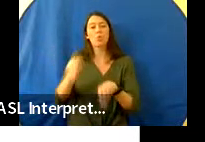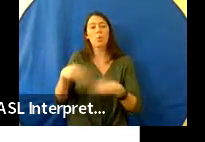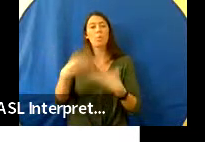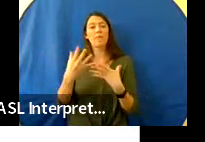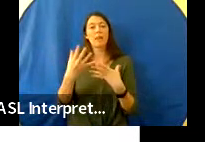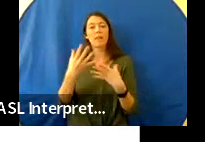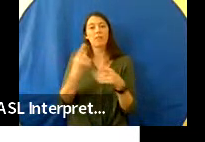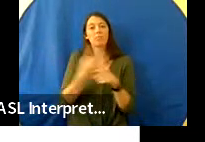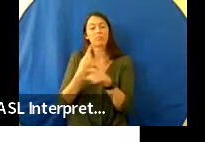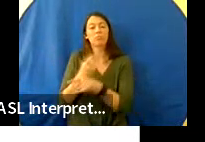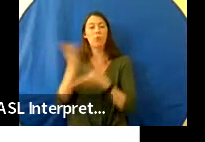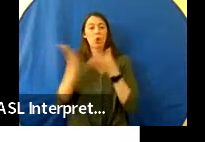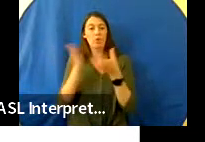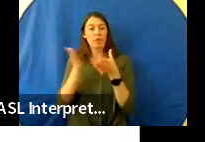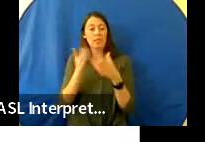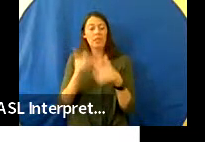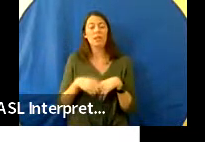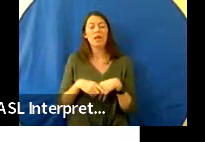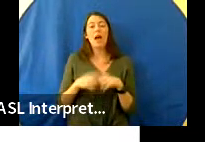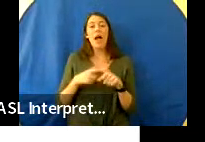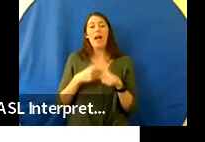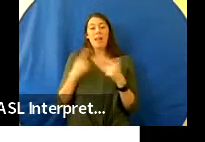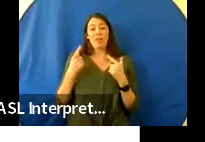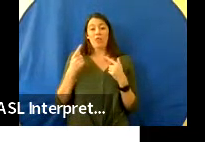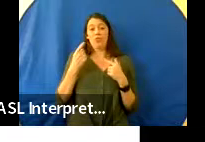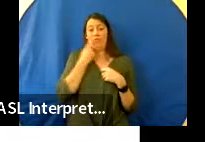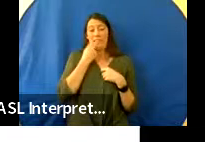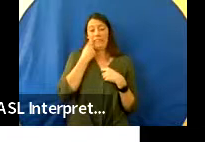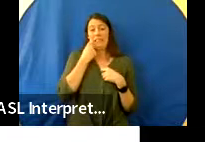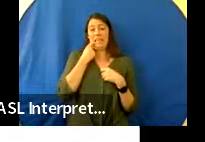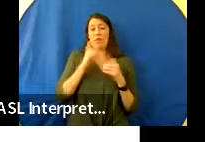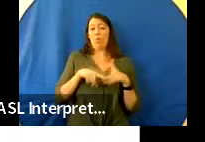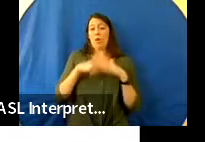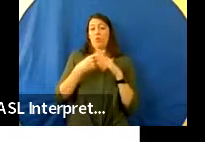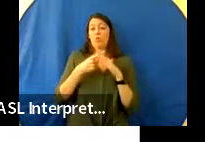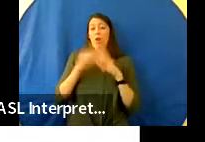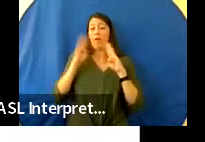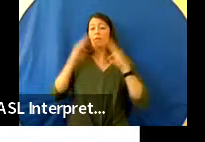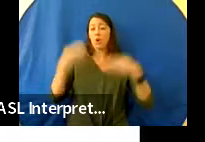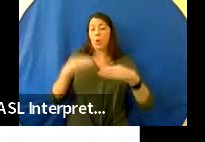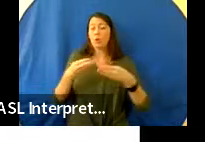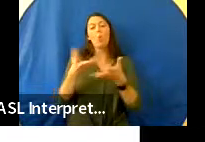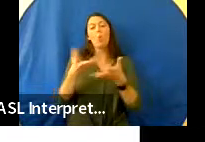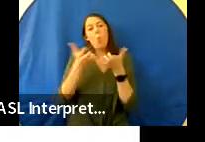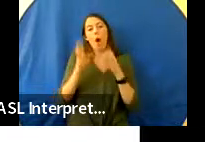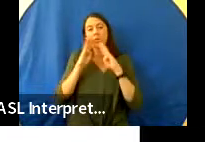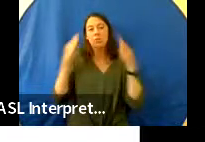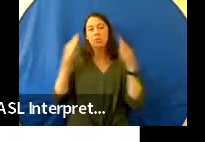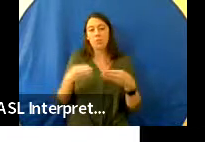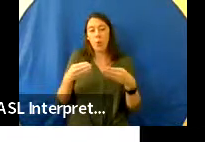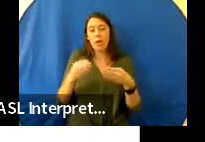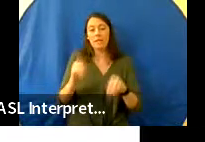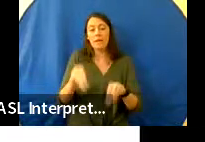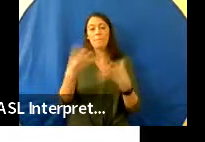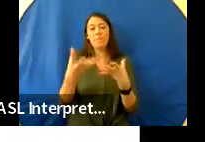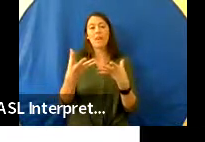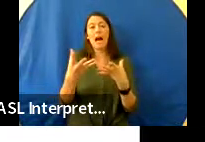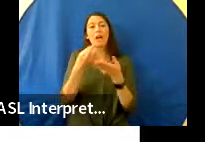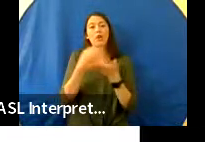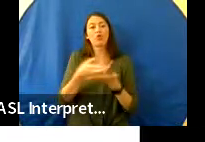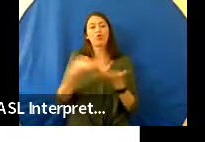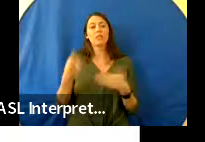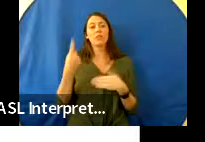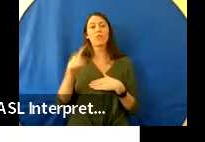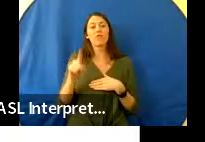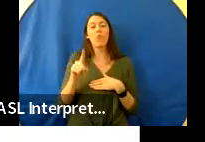more recently, we're planning on focusing on or providing resources to our pediatrics, the 6 month